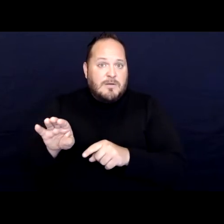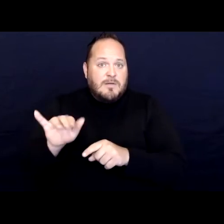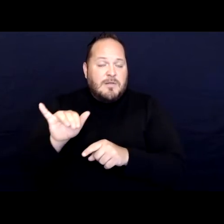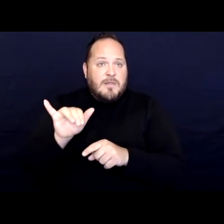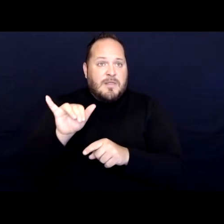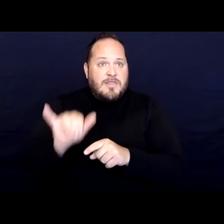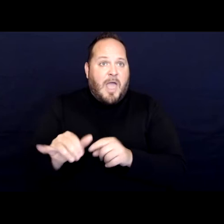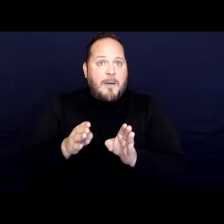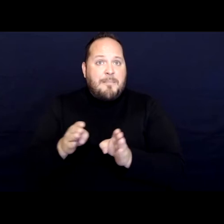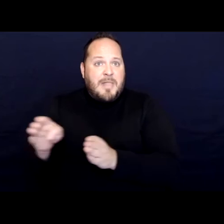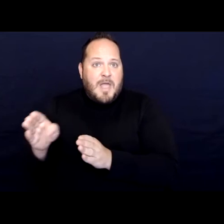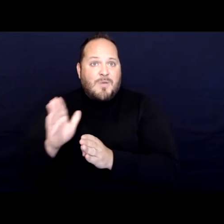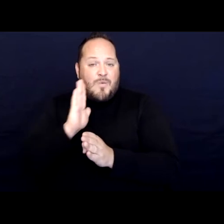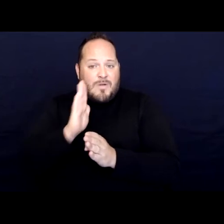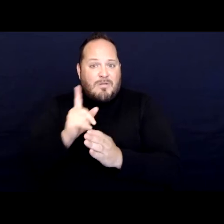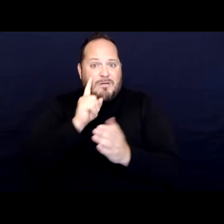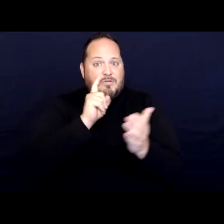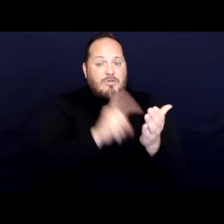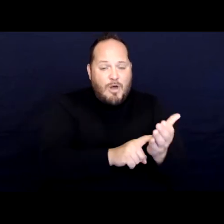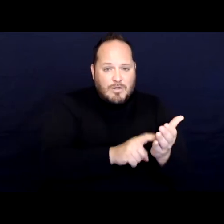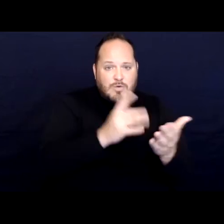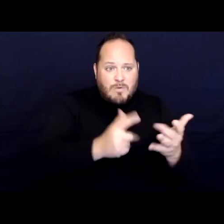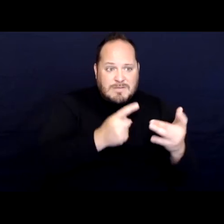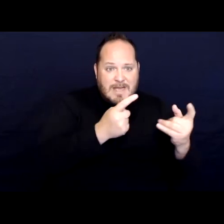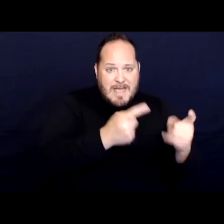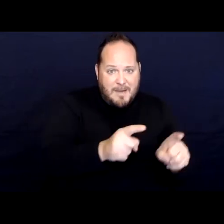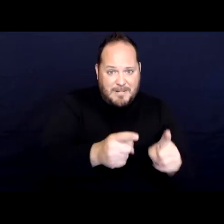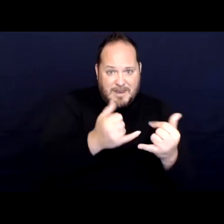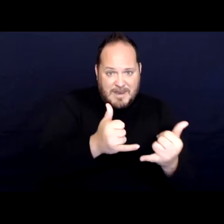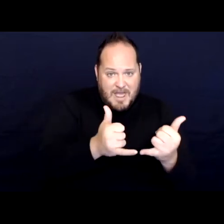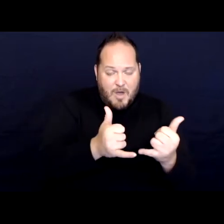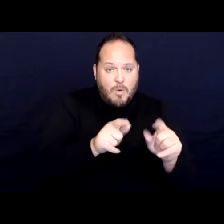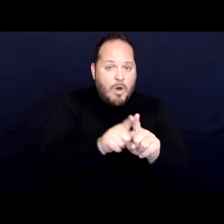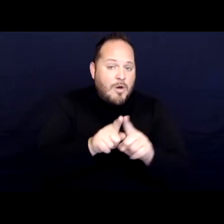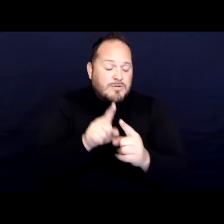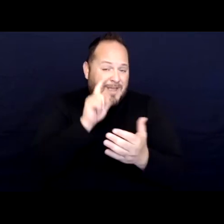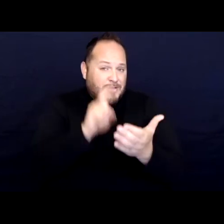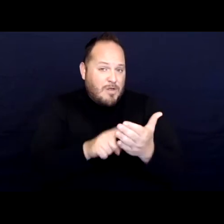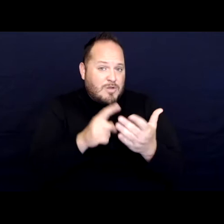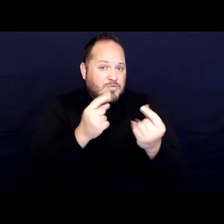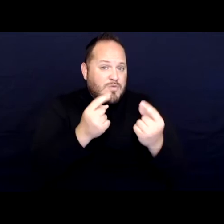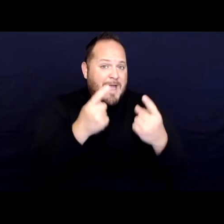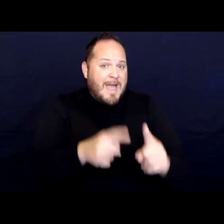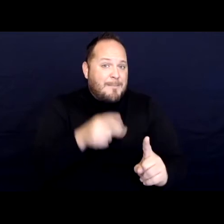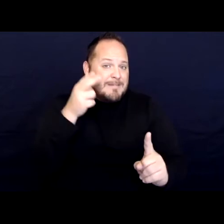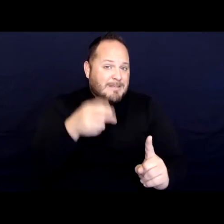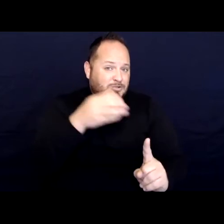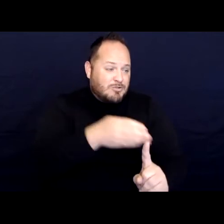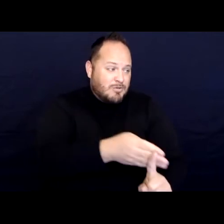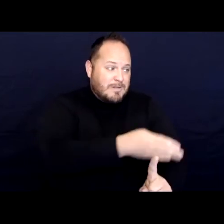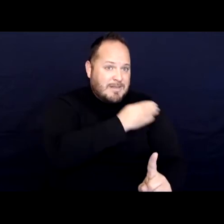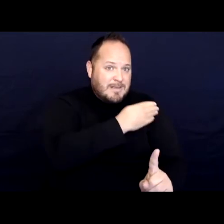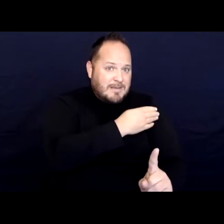acknowledged what was happening now and then historically, and setting a plan for